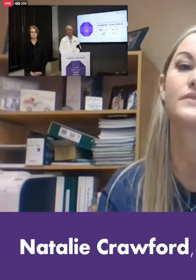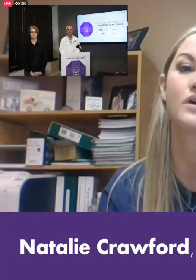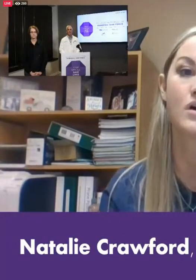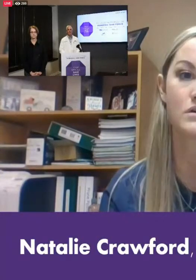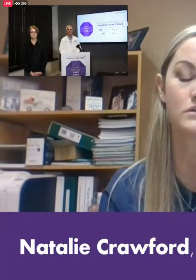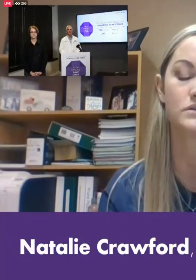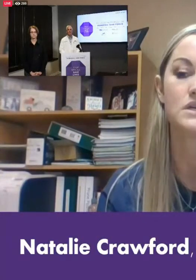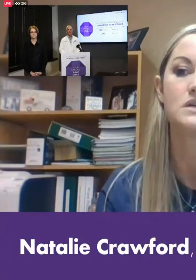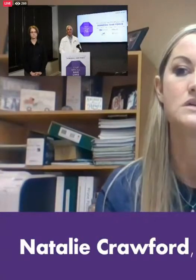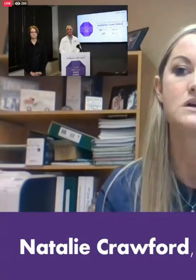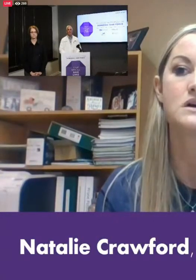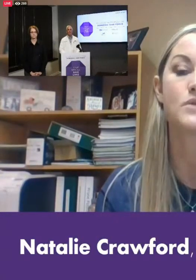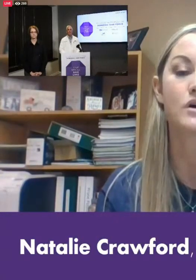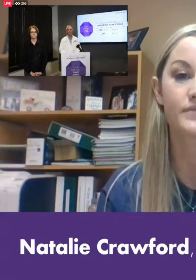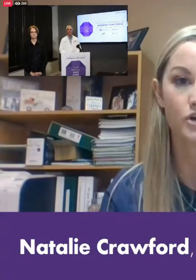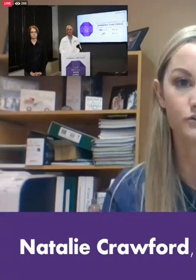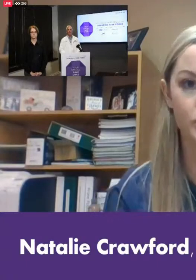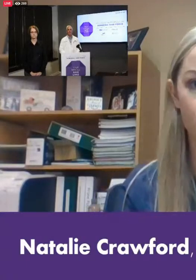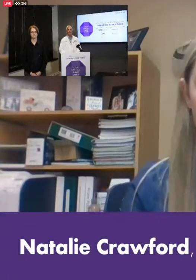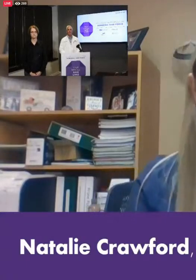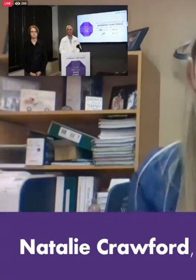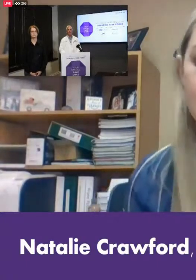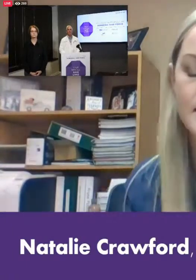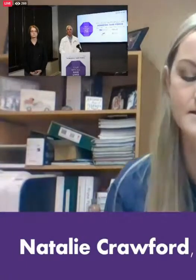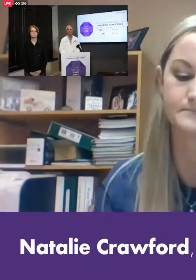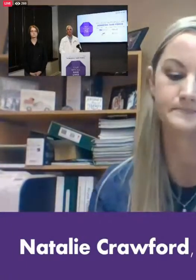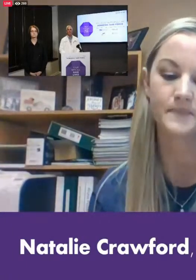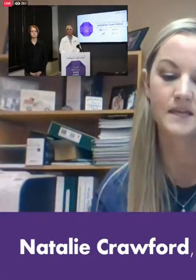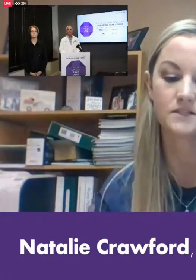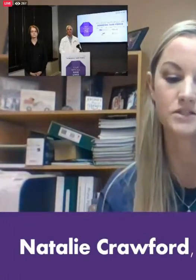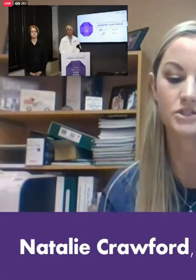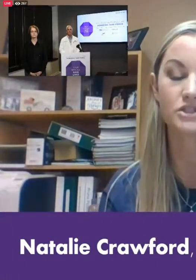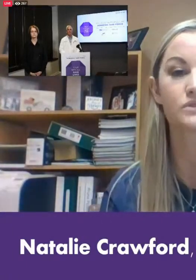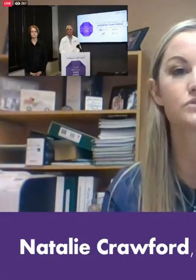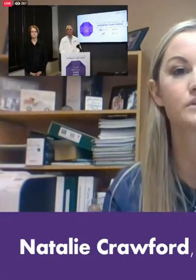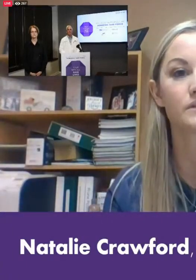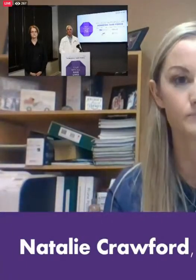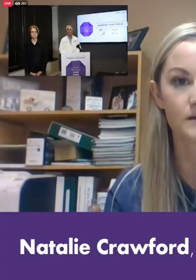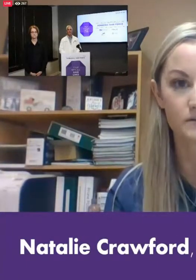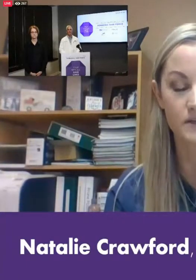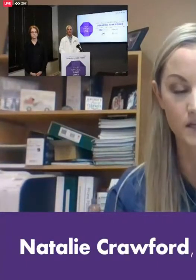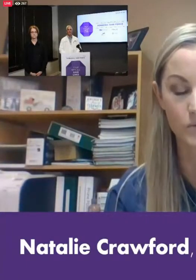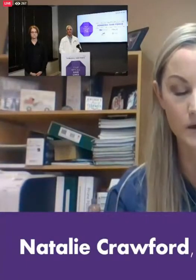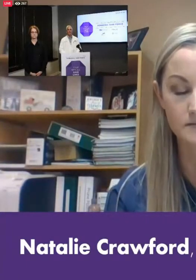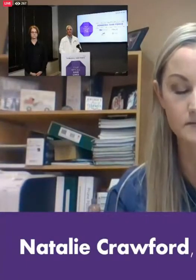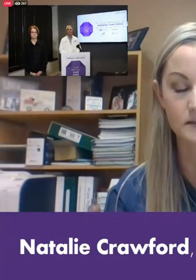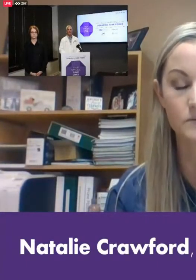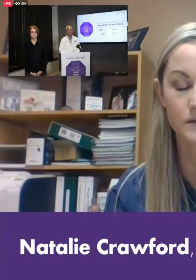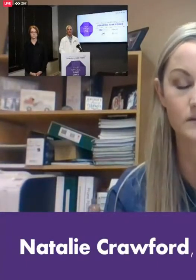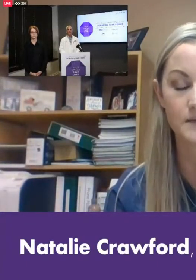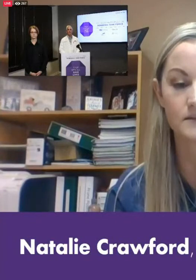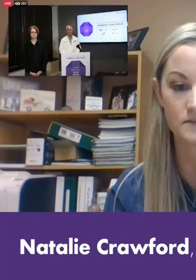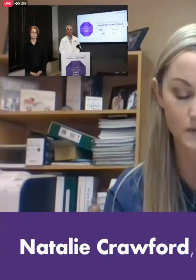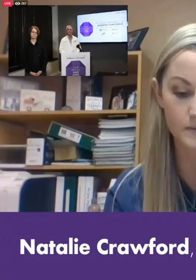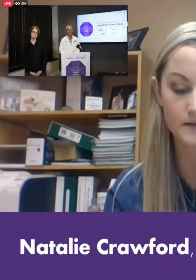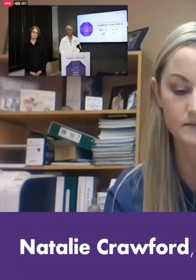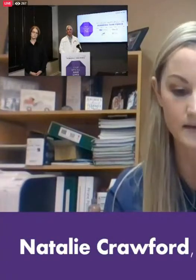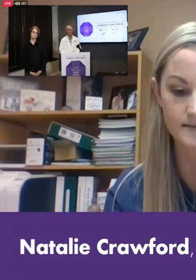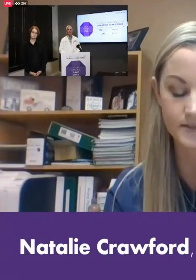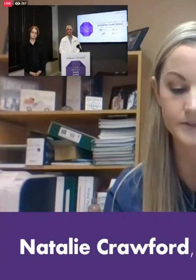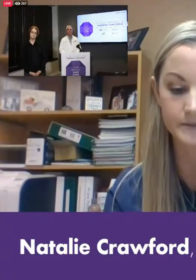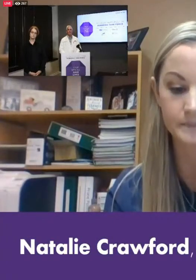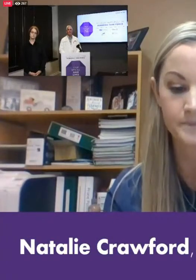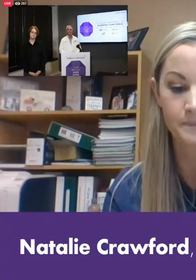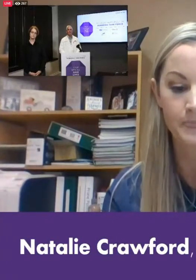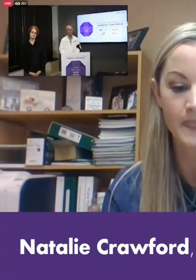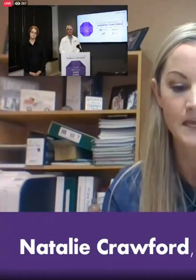wife was down the hall on the COVID unit, and she was doing better than he was. He made his way back